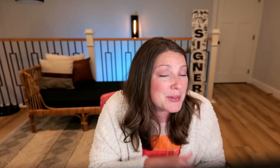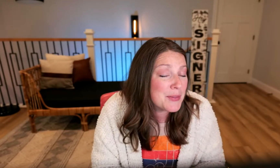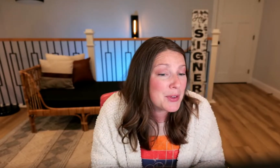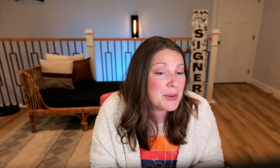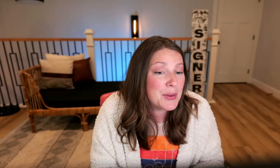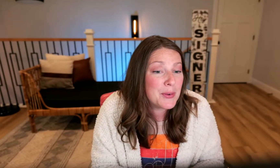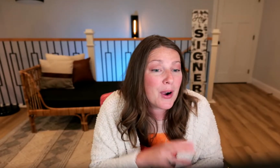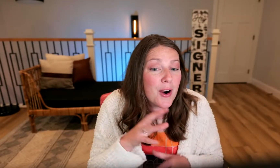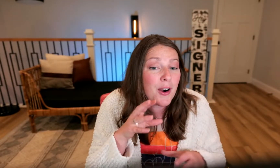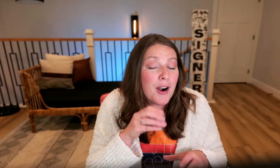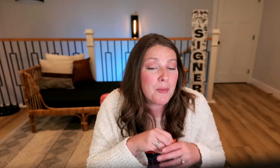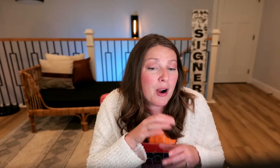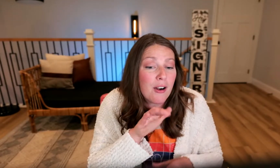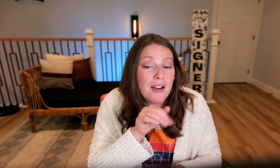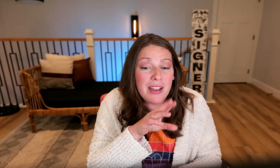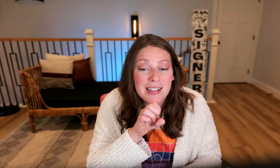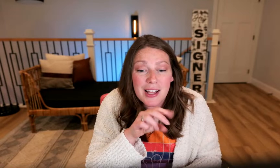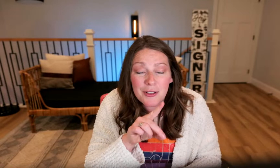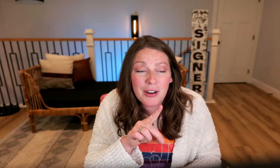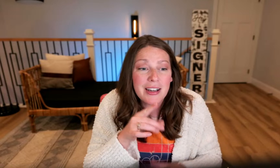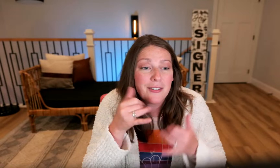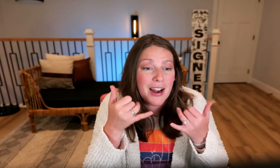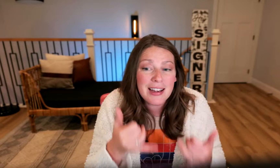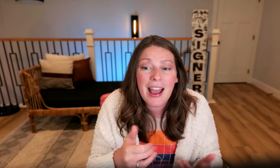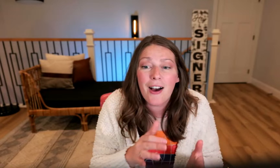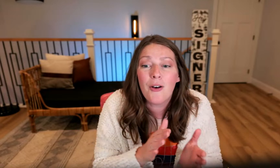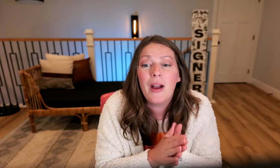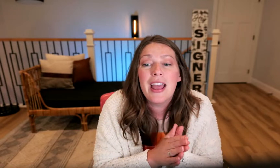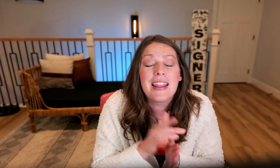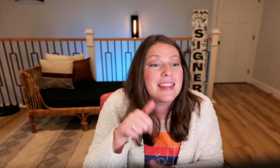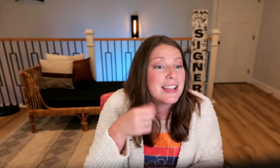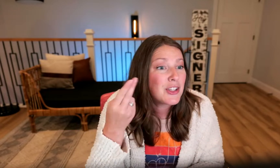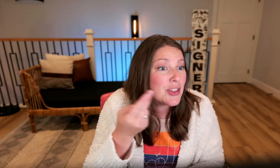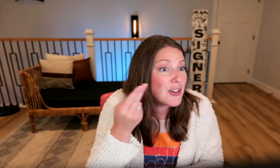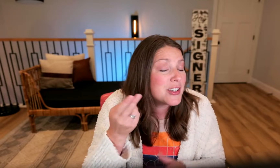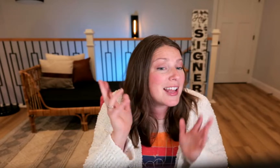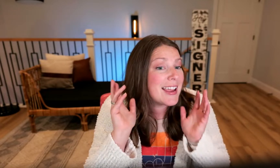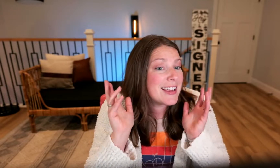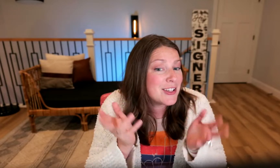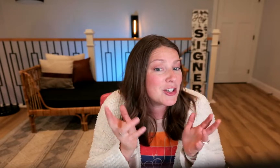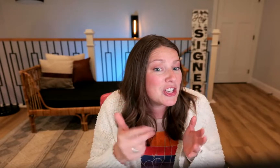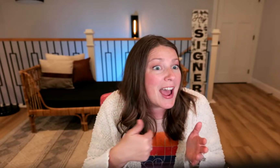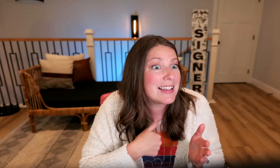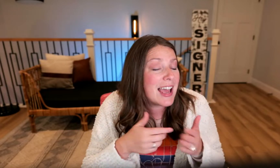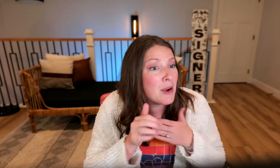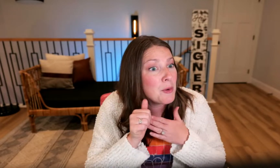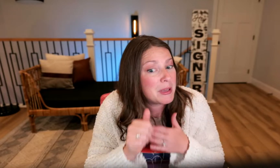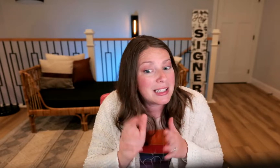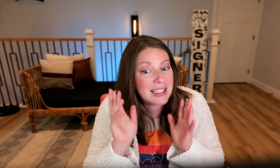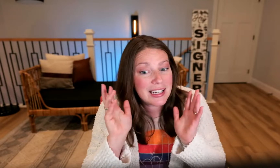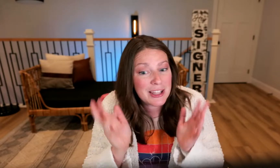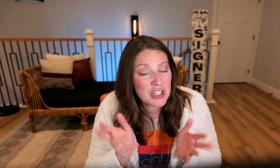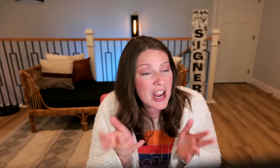of you who are a part of Accelerated right now, this Thursday is our chat. I will be leading the